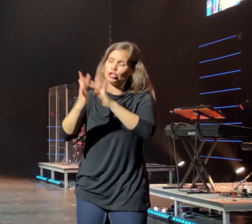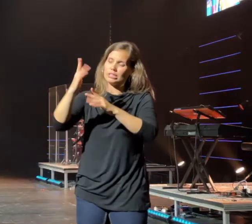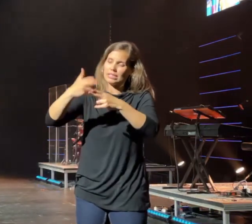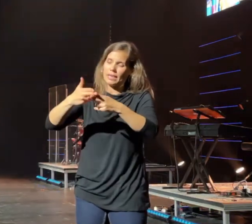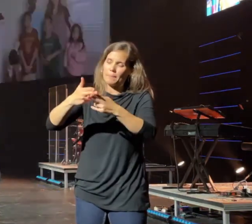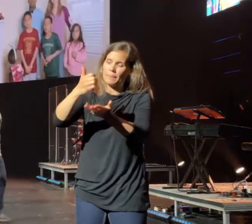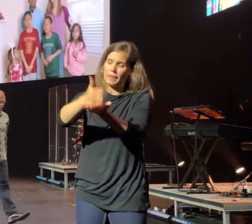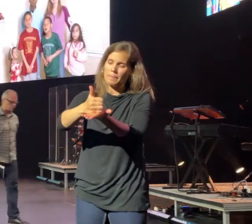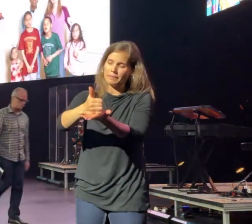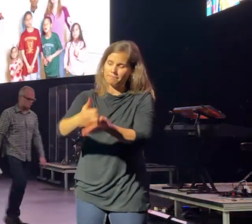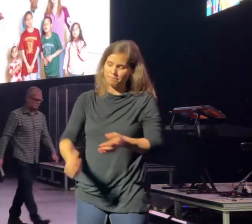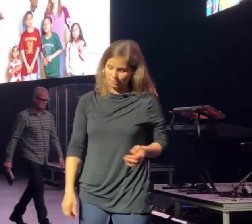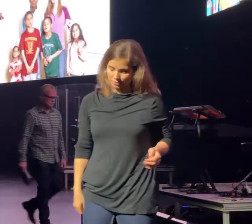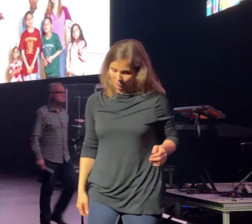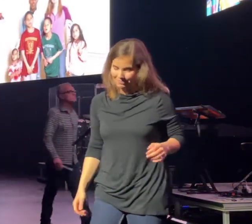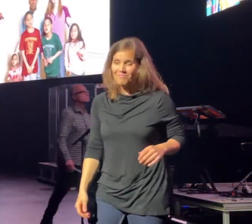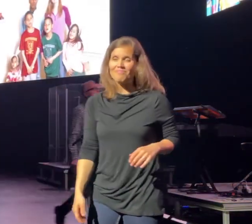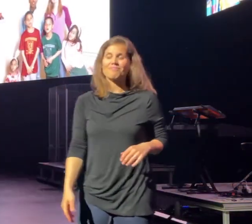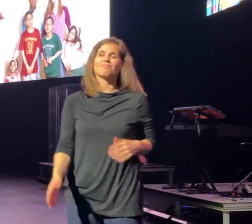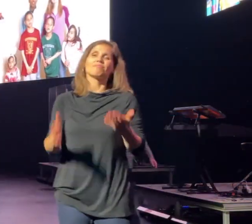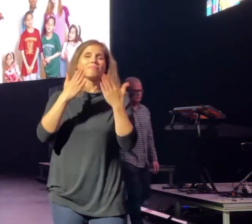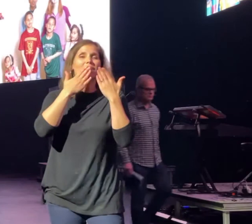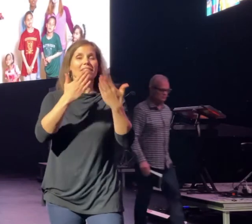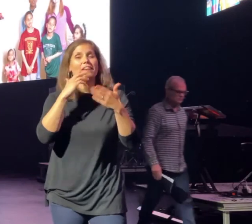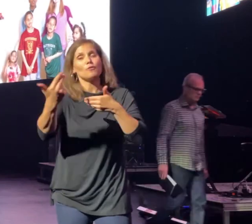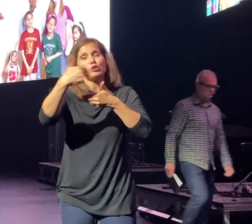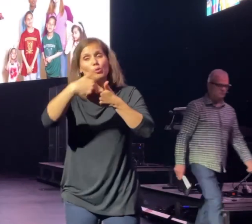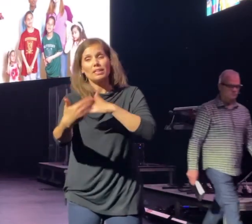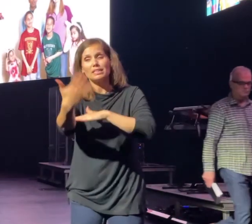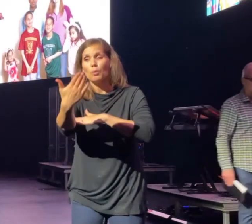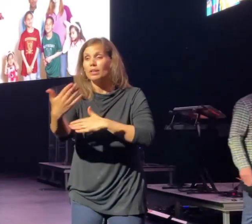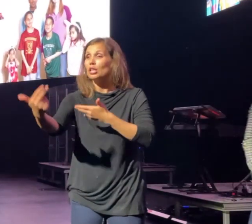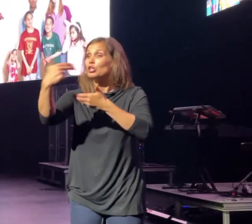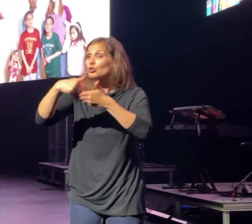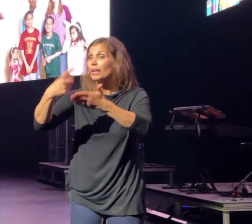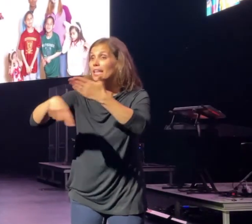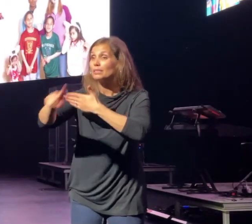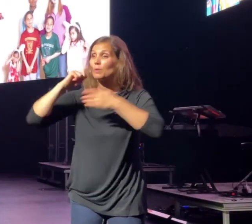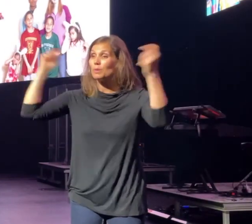Thanks for joining us this morning. Please join us next week as we celebrate St. Baptism.